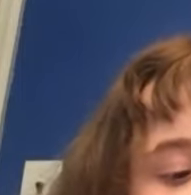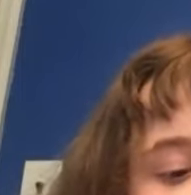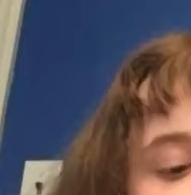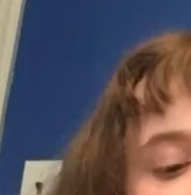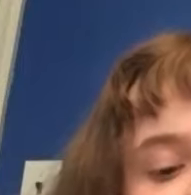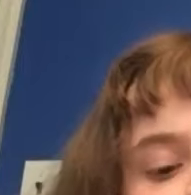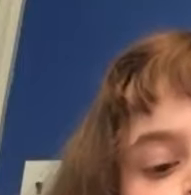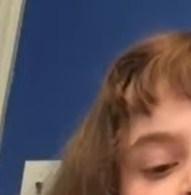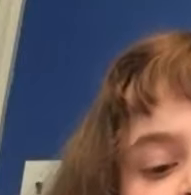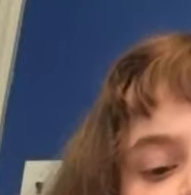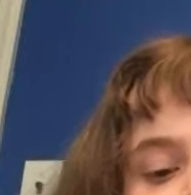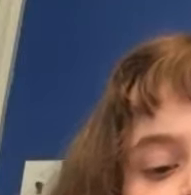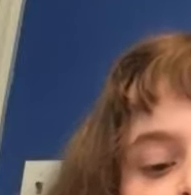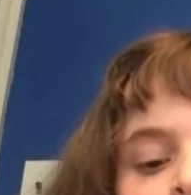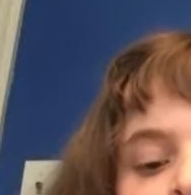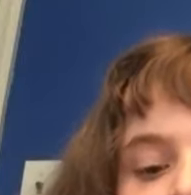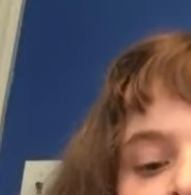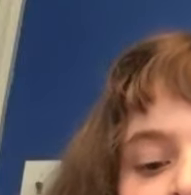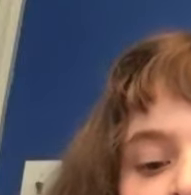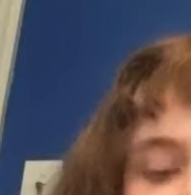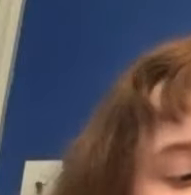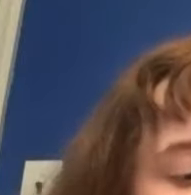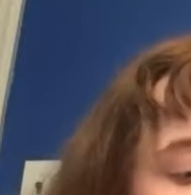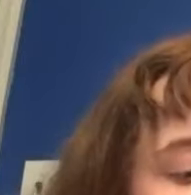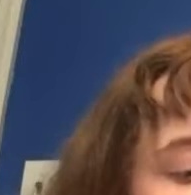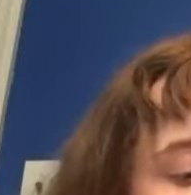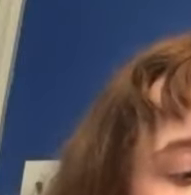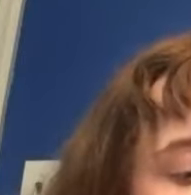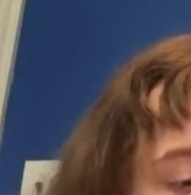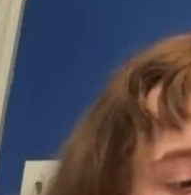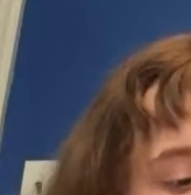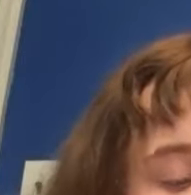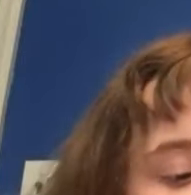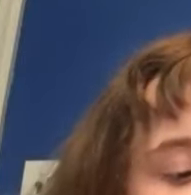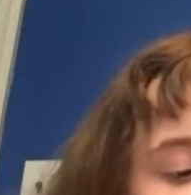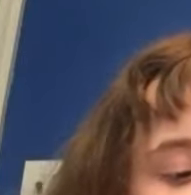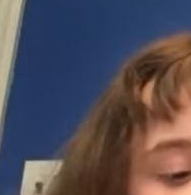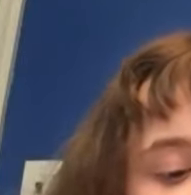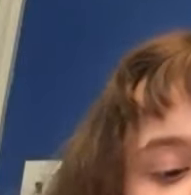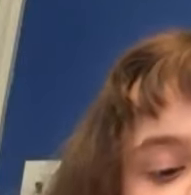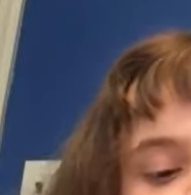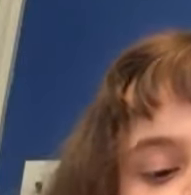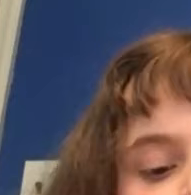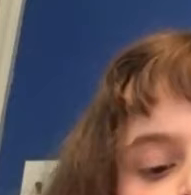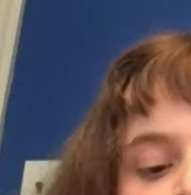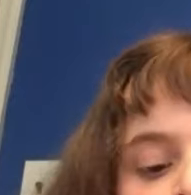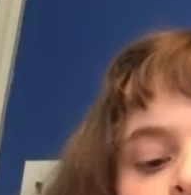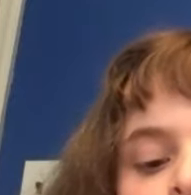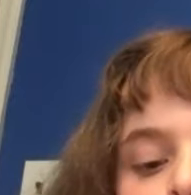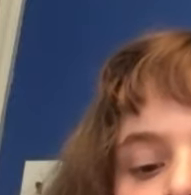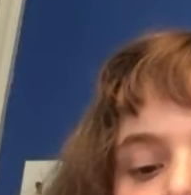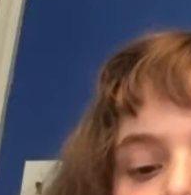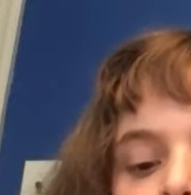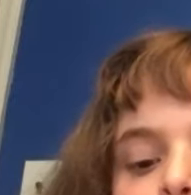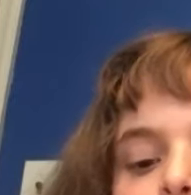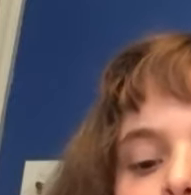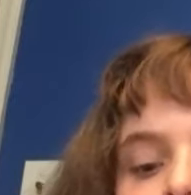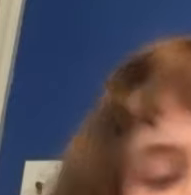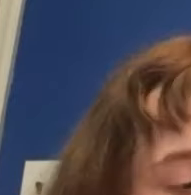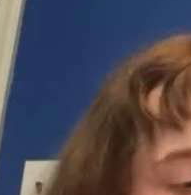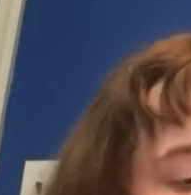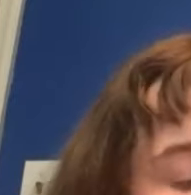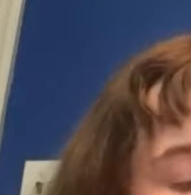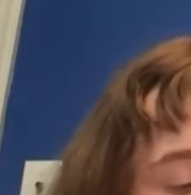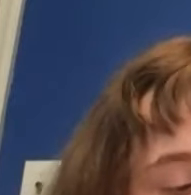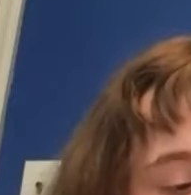that a great idea would be to write a letter to everyone in our county to remind them to be kind to one another